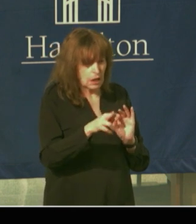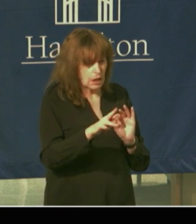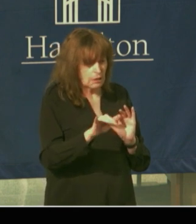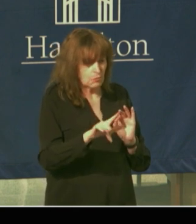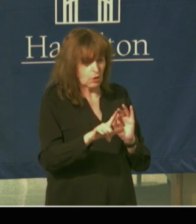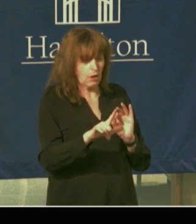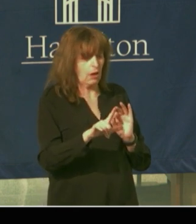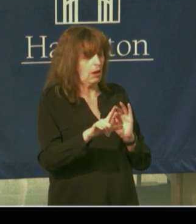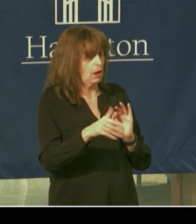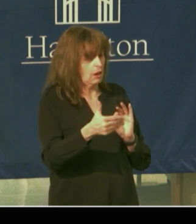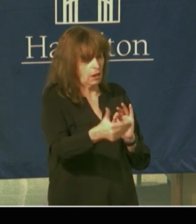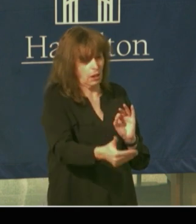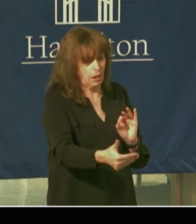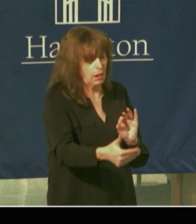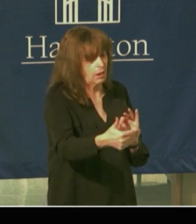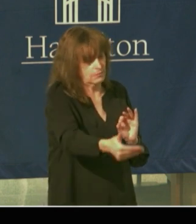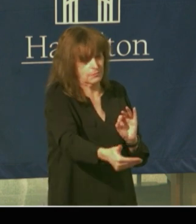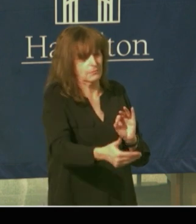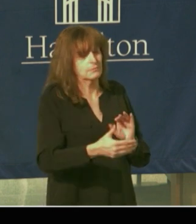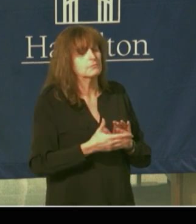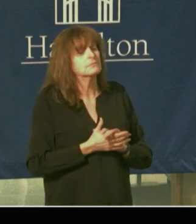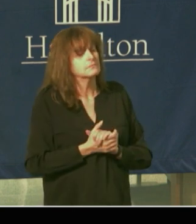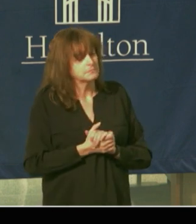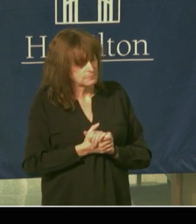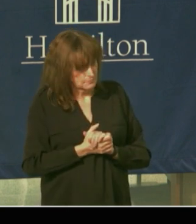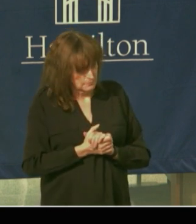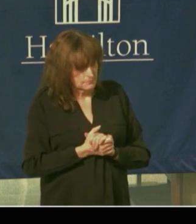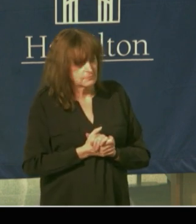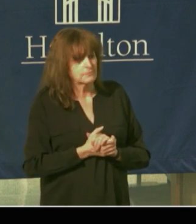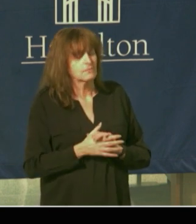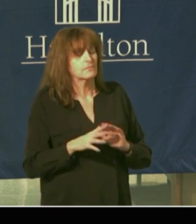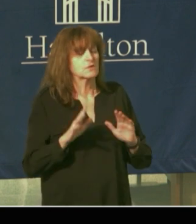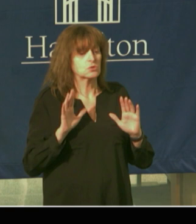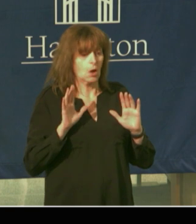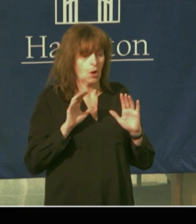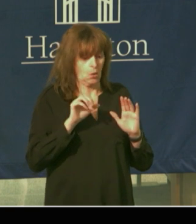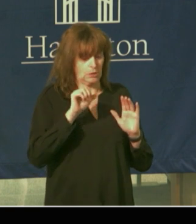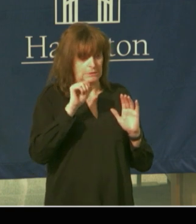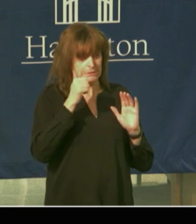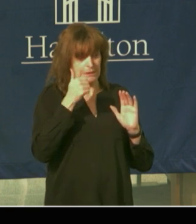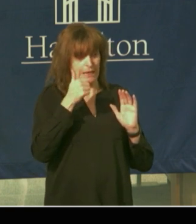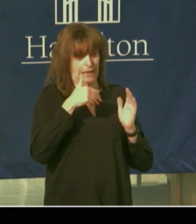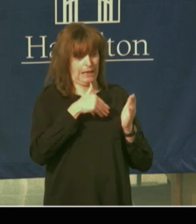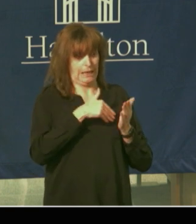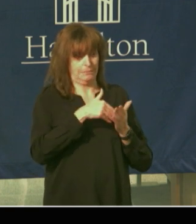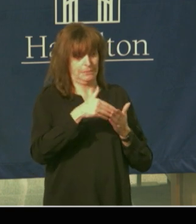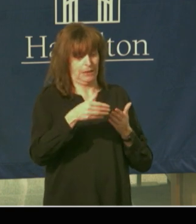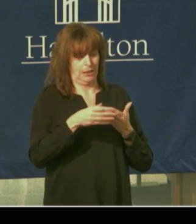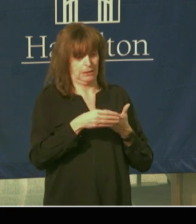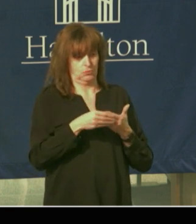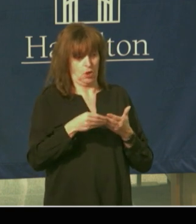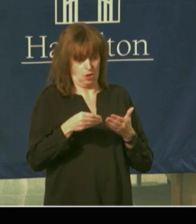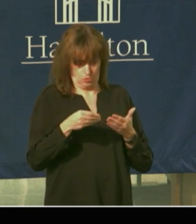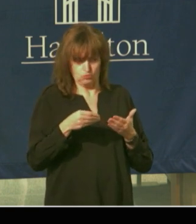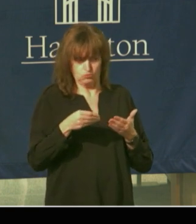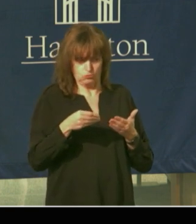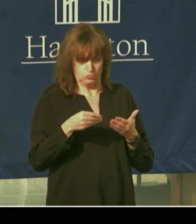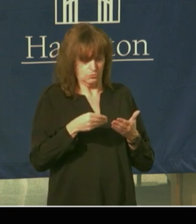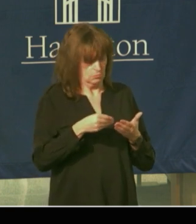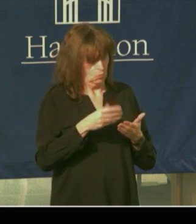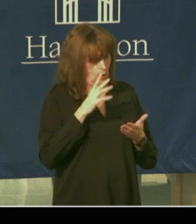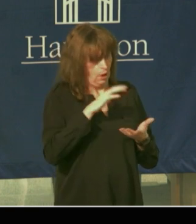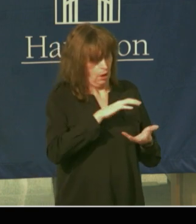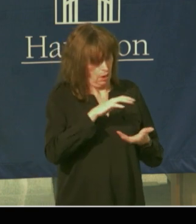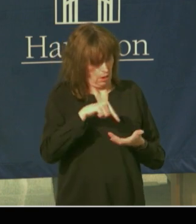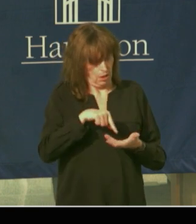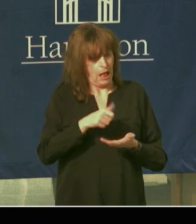medium-sized businesses, an additional $10 billion of credit support for small to medium-sized businesses. And I, you know from firsthand experience